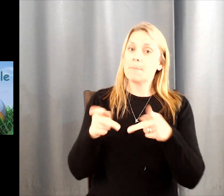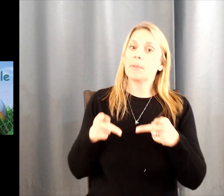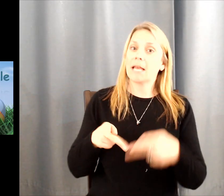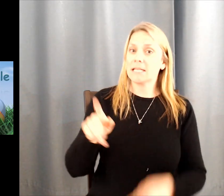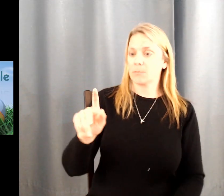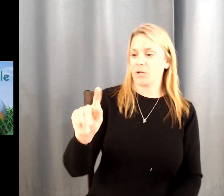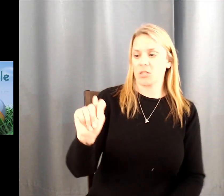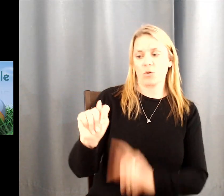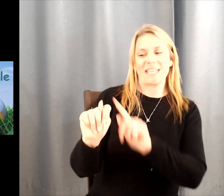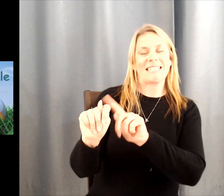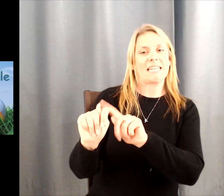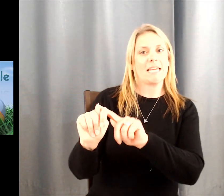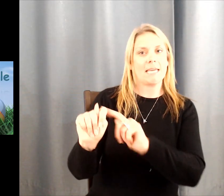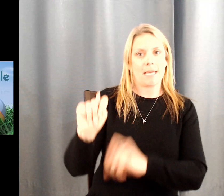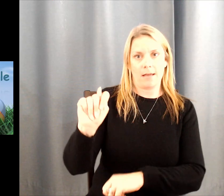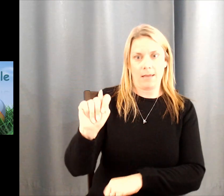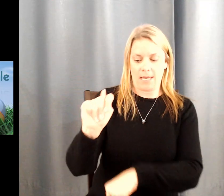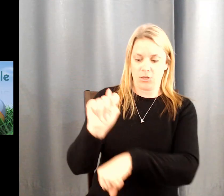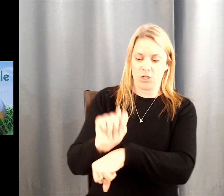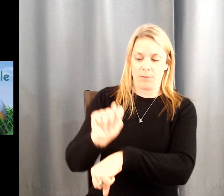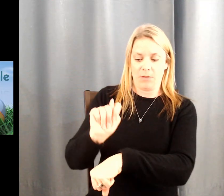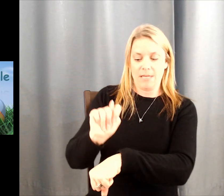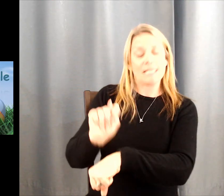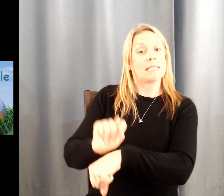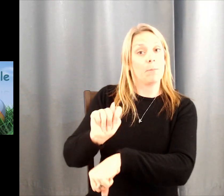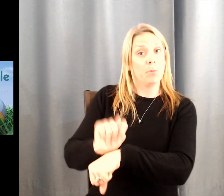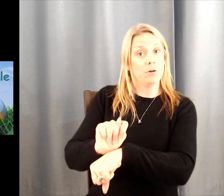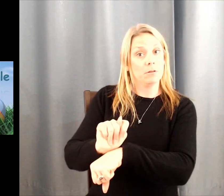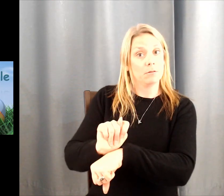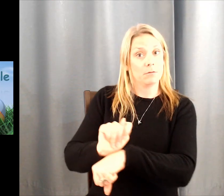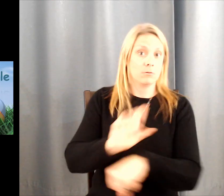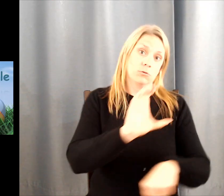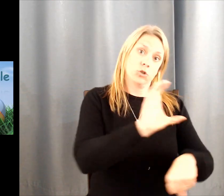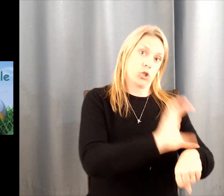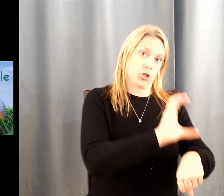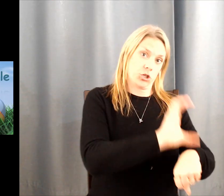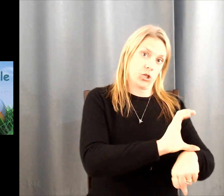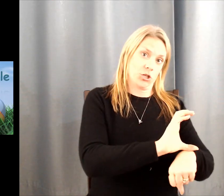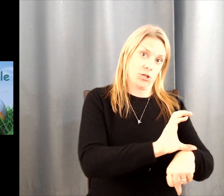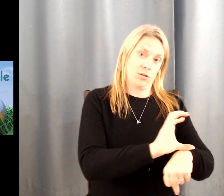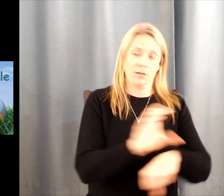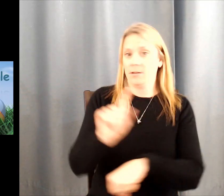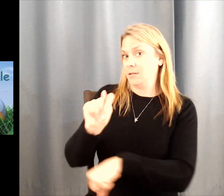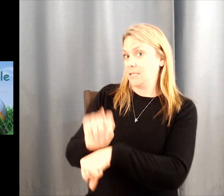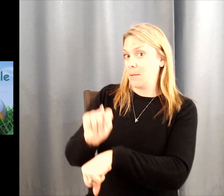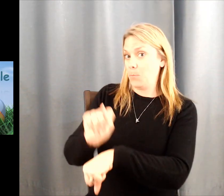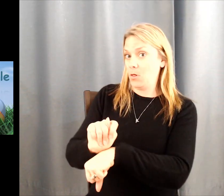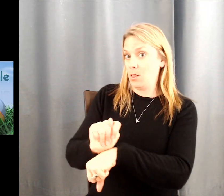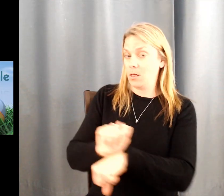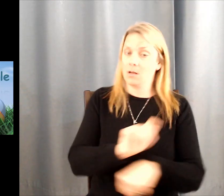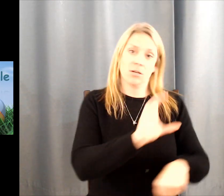place, but it's with a T hand shape. Temple, church. Temple,